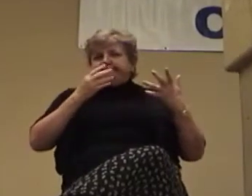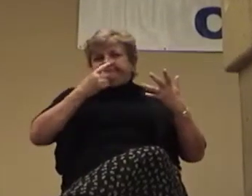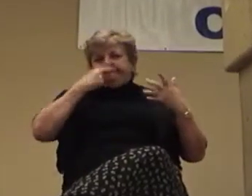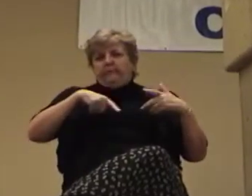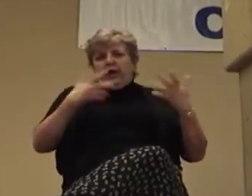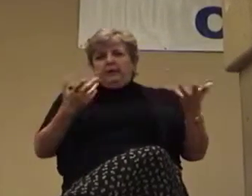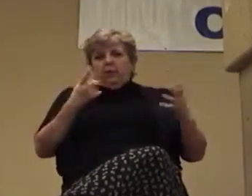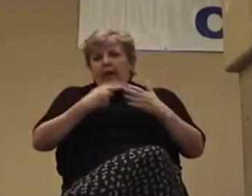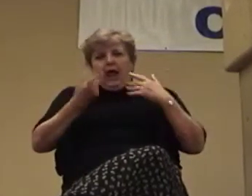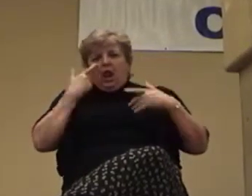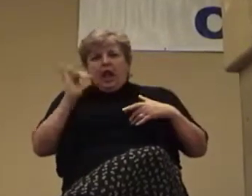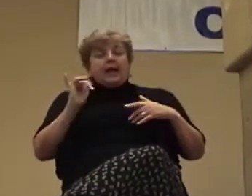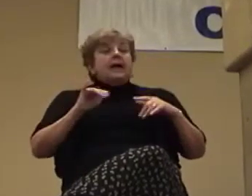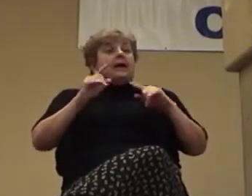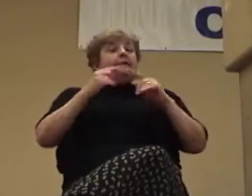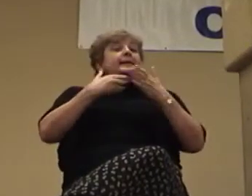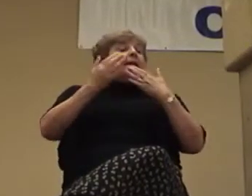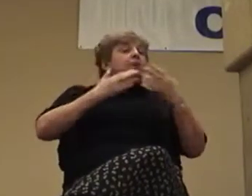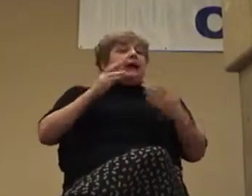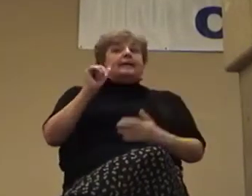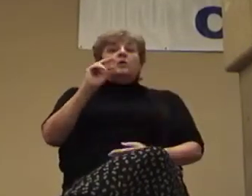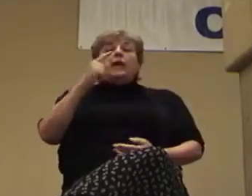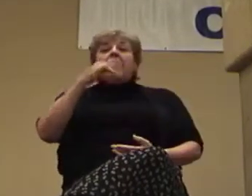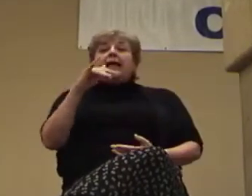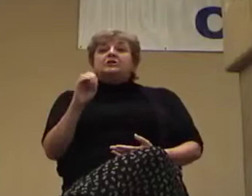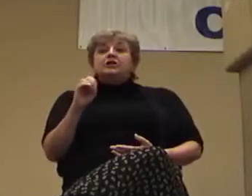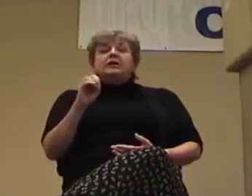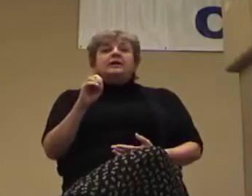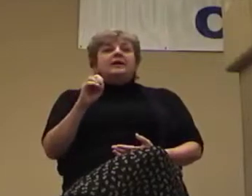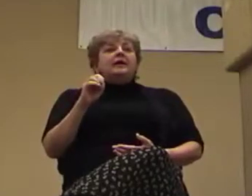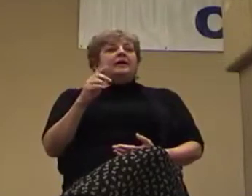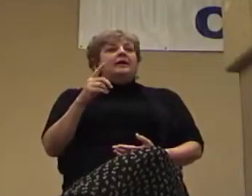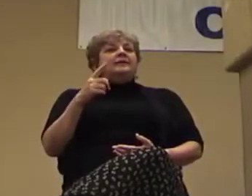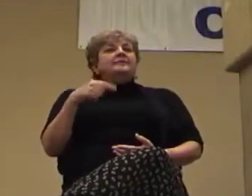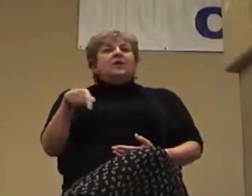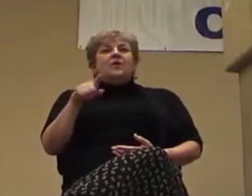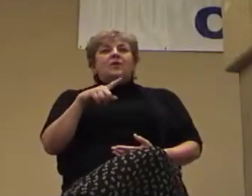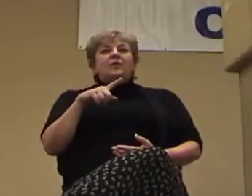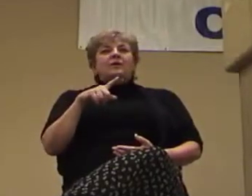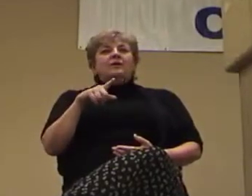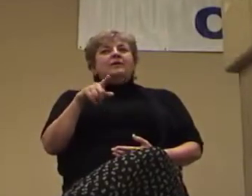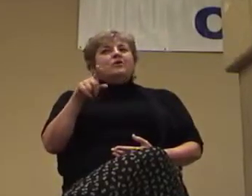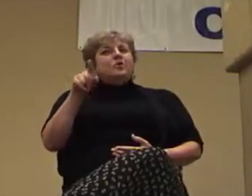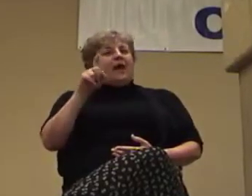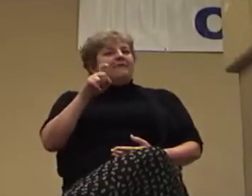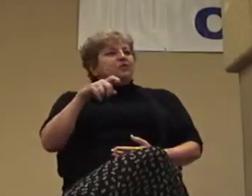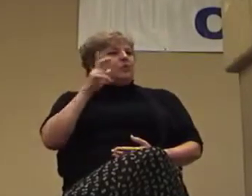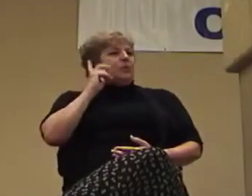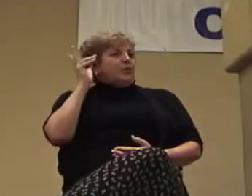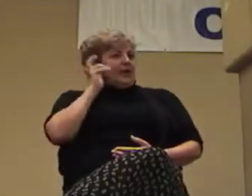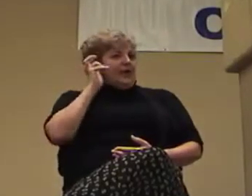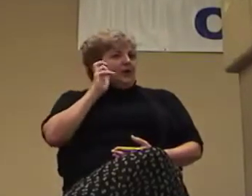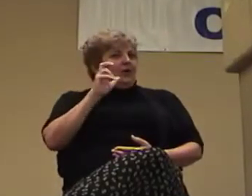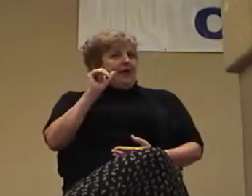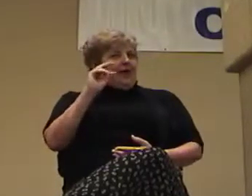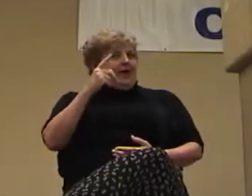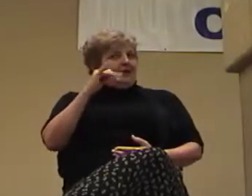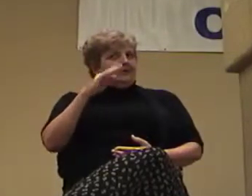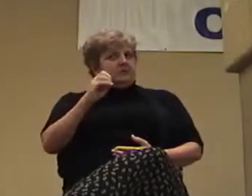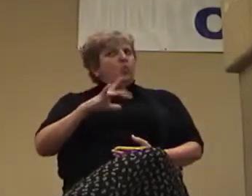And so Angie, you guys definitely go and hear Angie's talk tomorrow. Angie just puts it down, and then I'm not